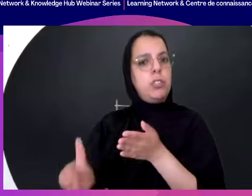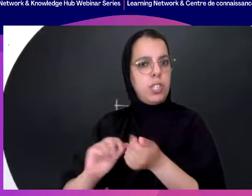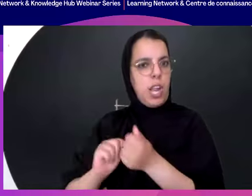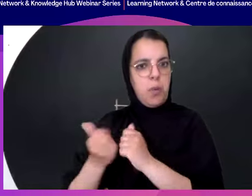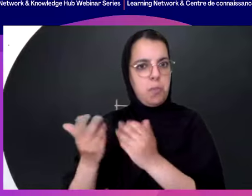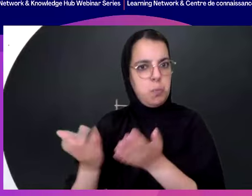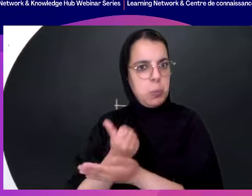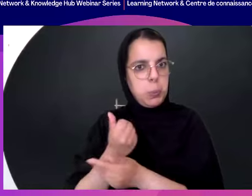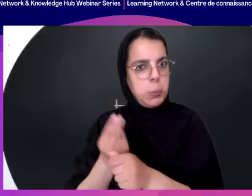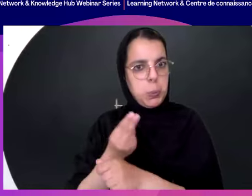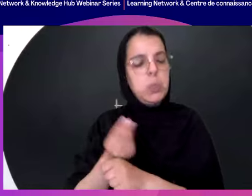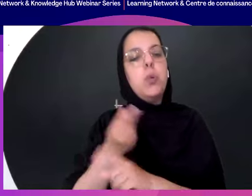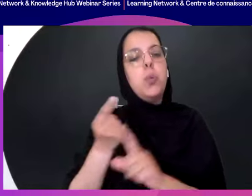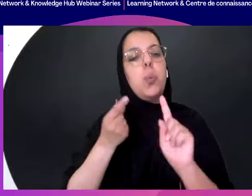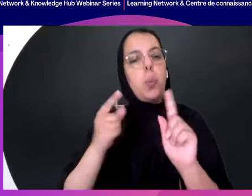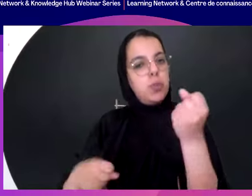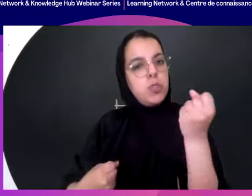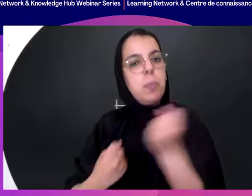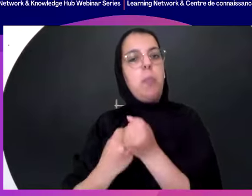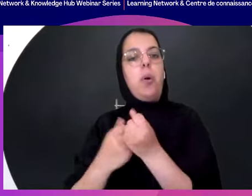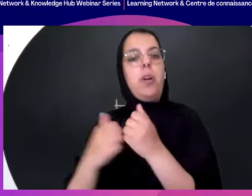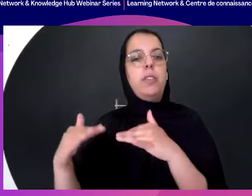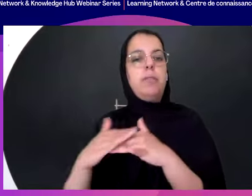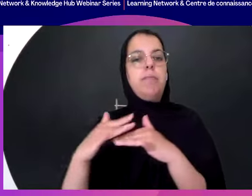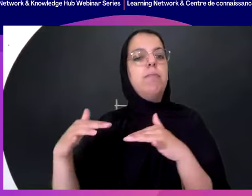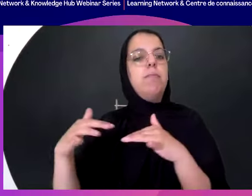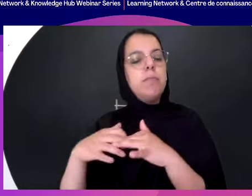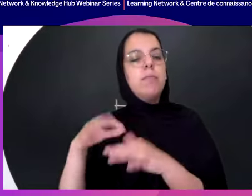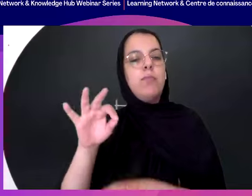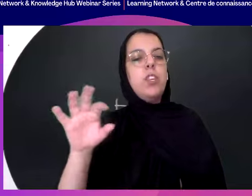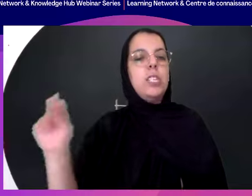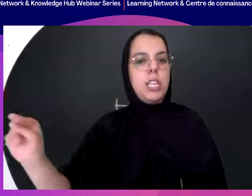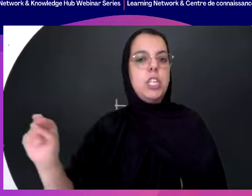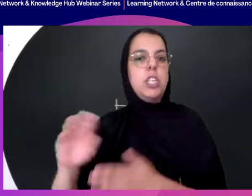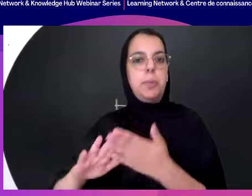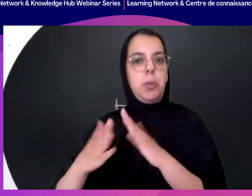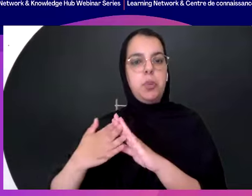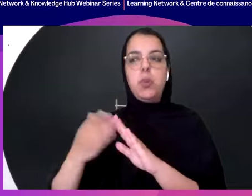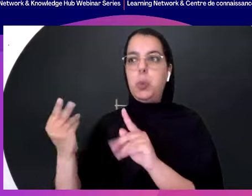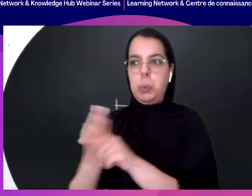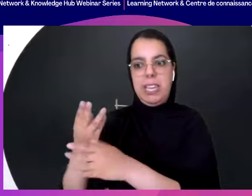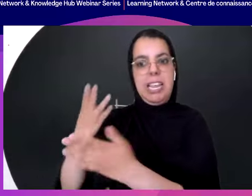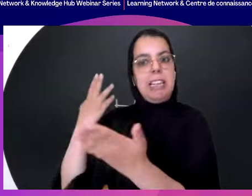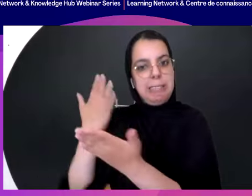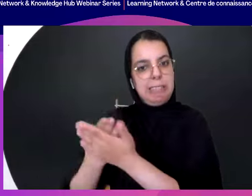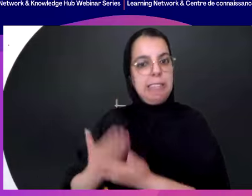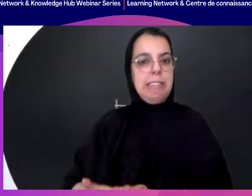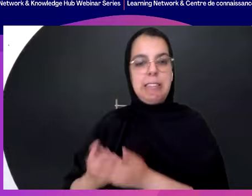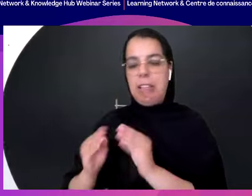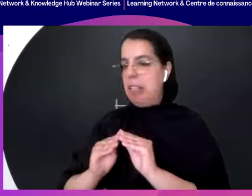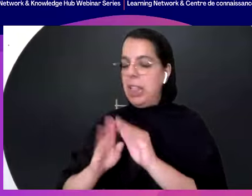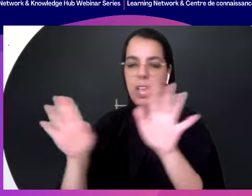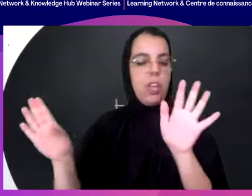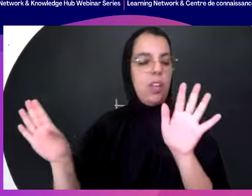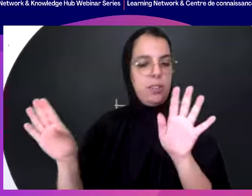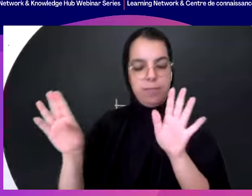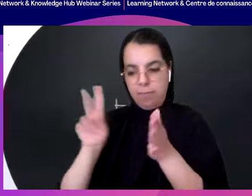is really to provide this kind of empirical evidence for First Nations communities, organizations